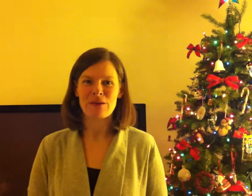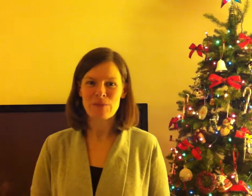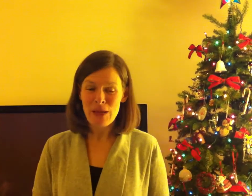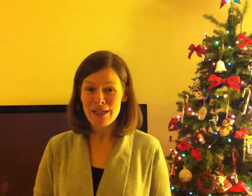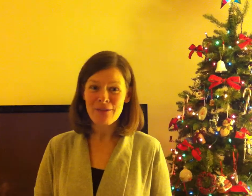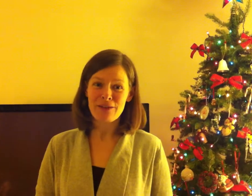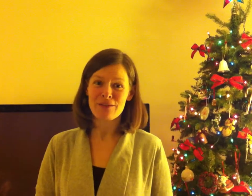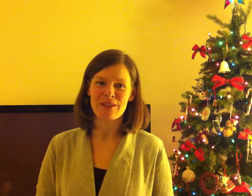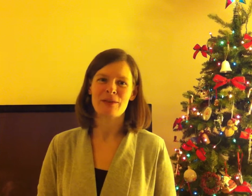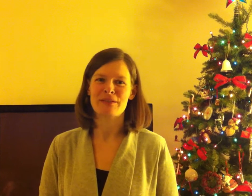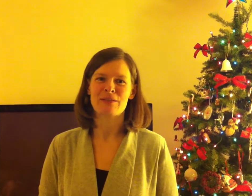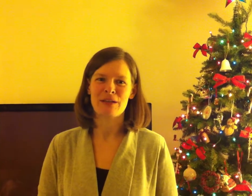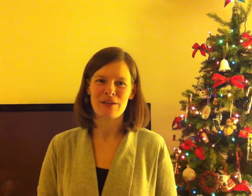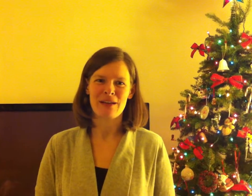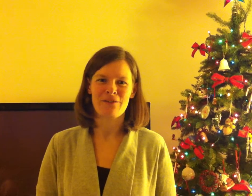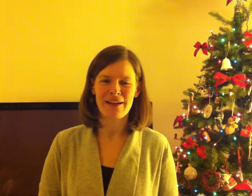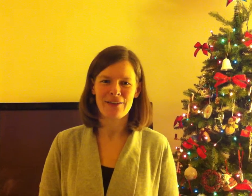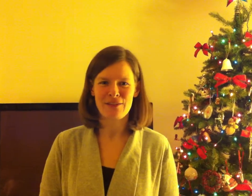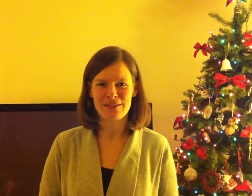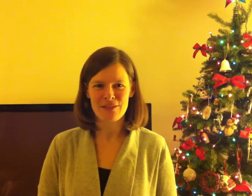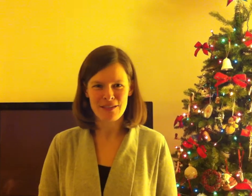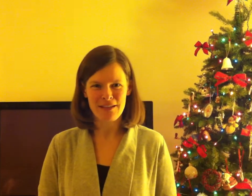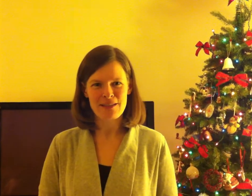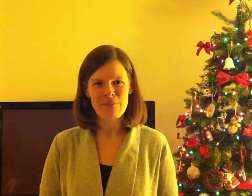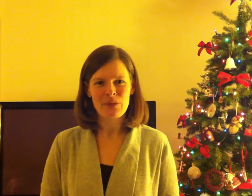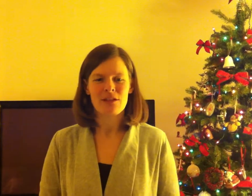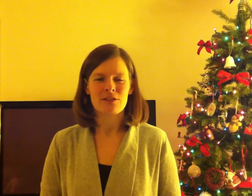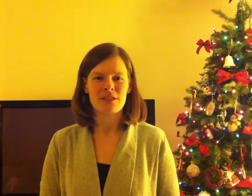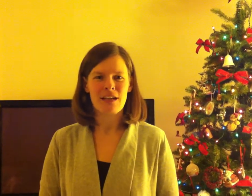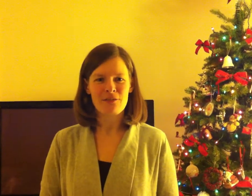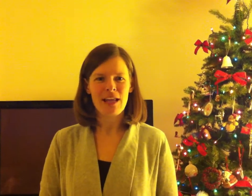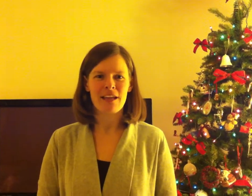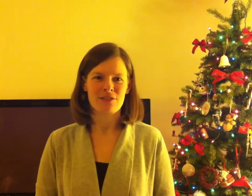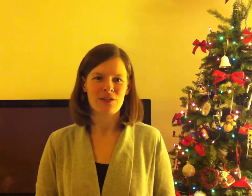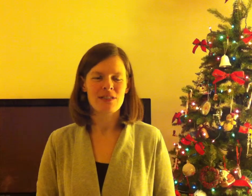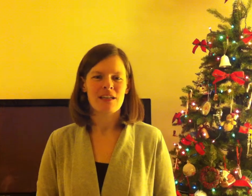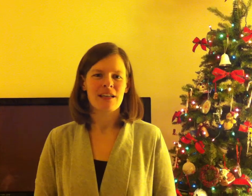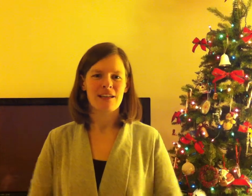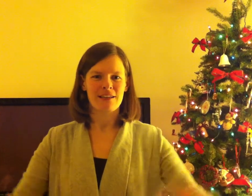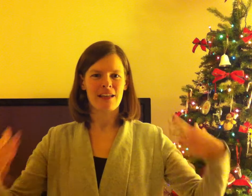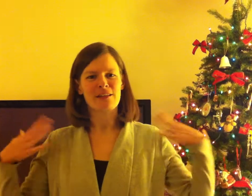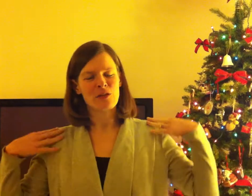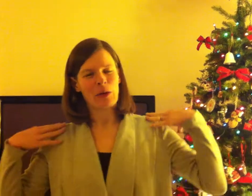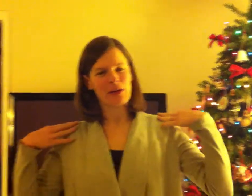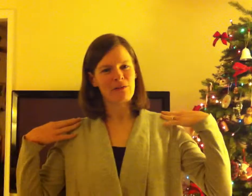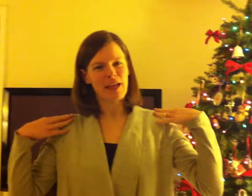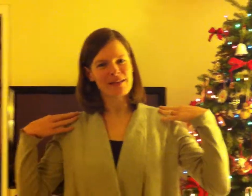there's plenty of other resources where you can find out the rest of the signs. So the sign for angels is like this. You put your hands up